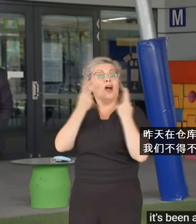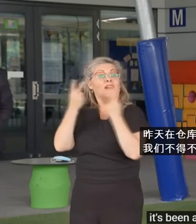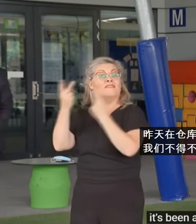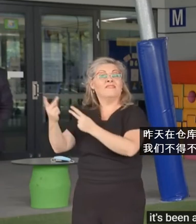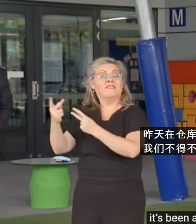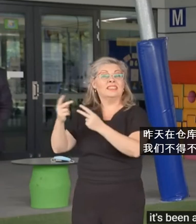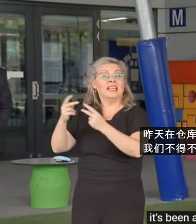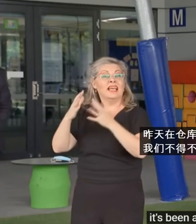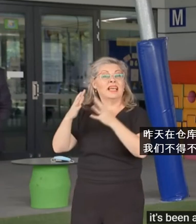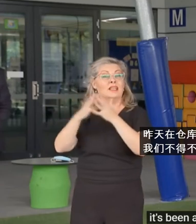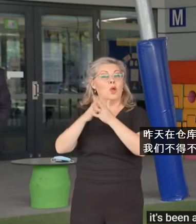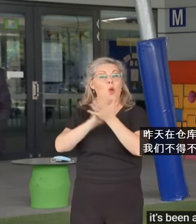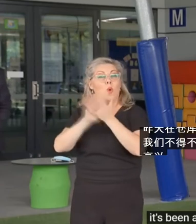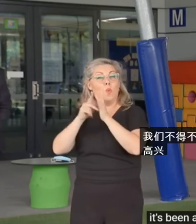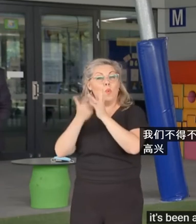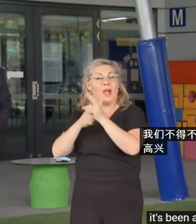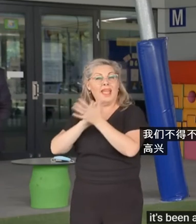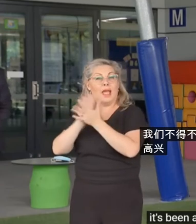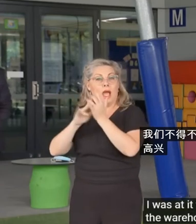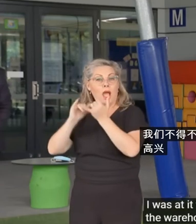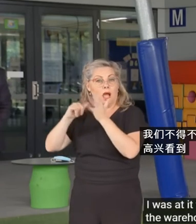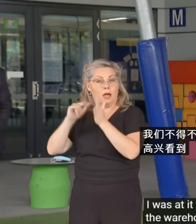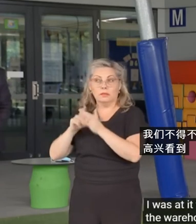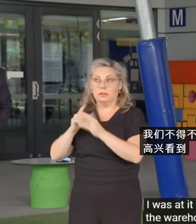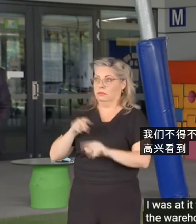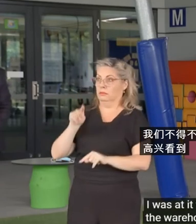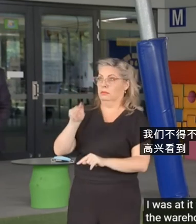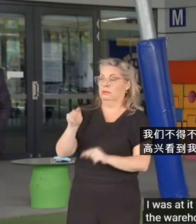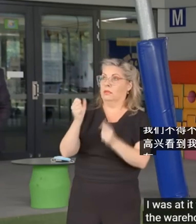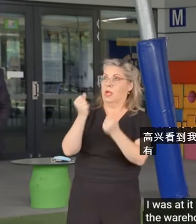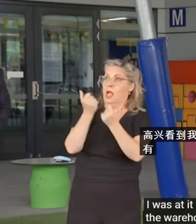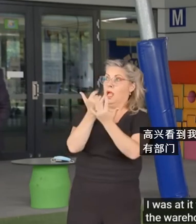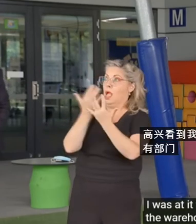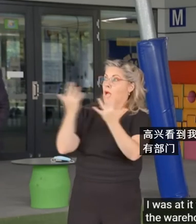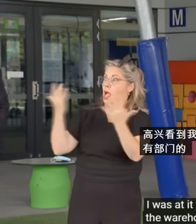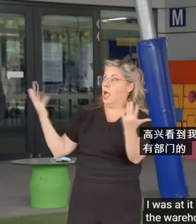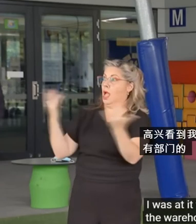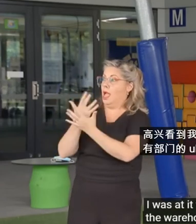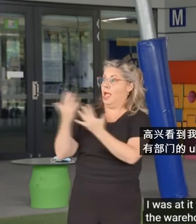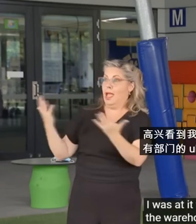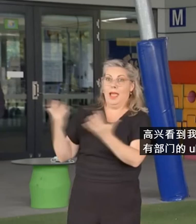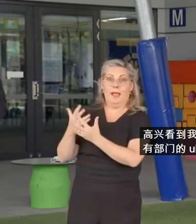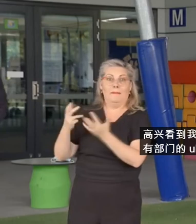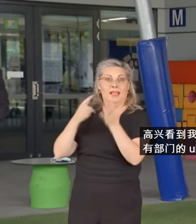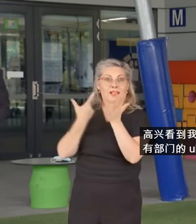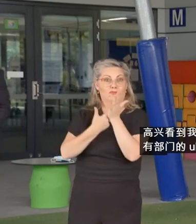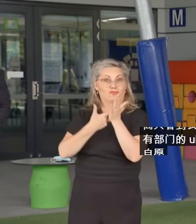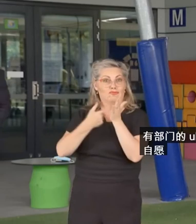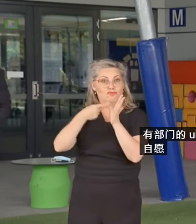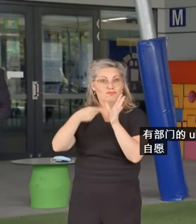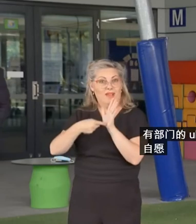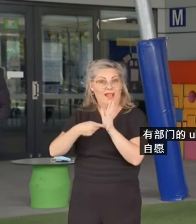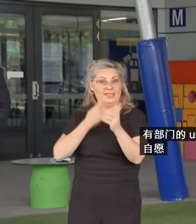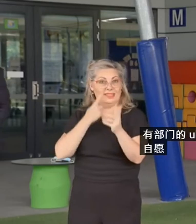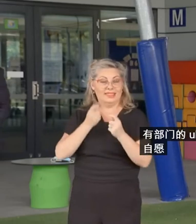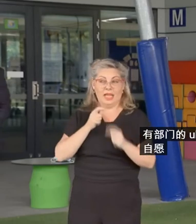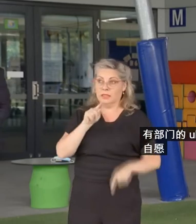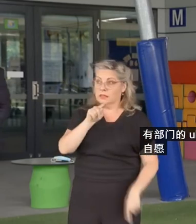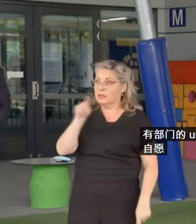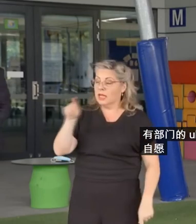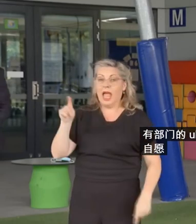had with Georgina Harrison, and it was fantastic to see. We had members of the